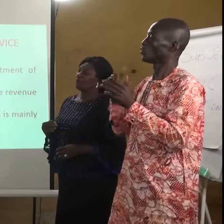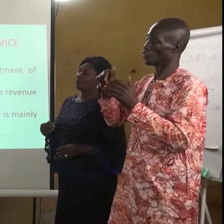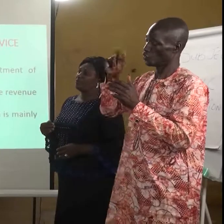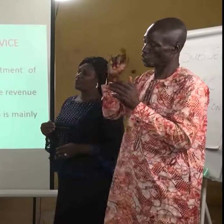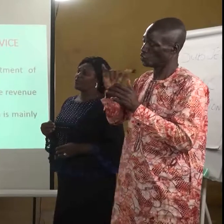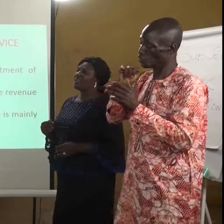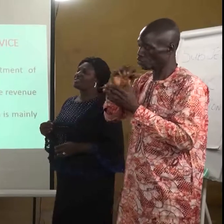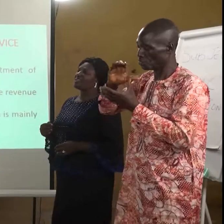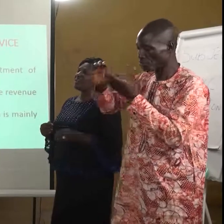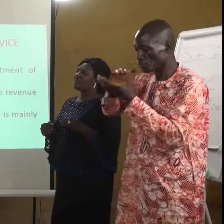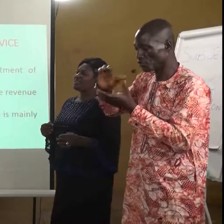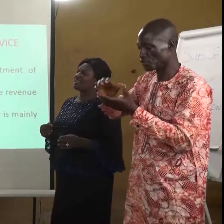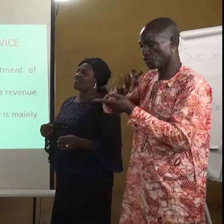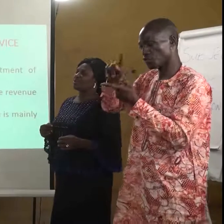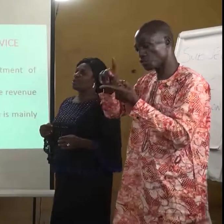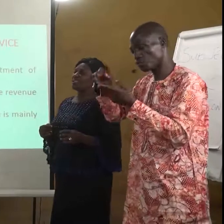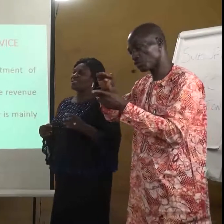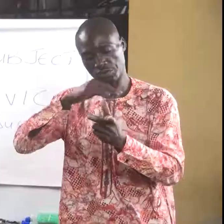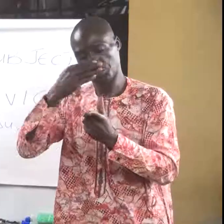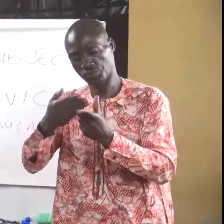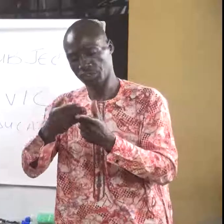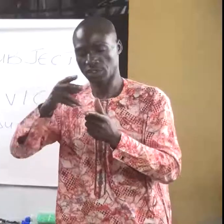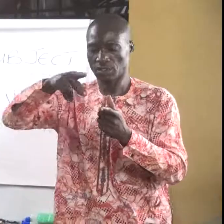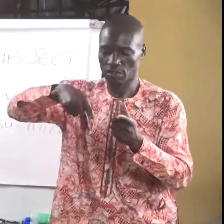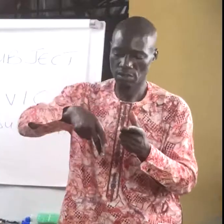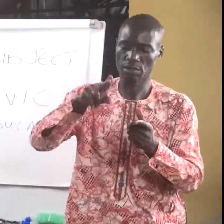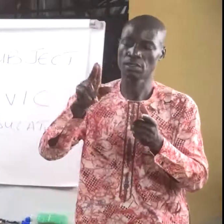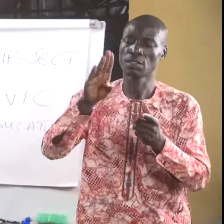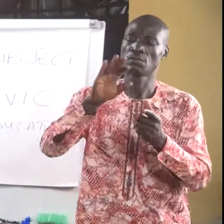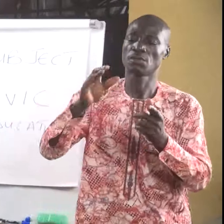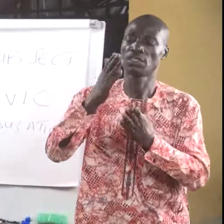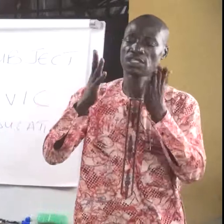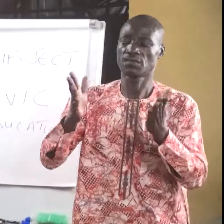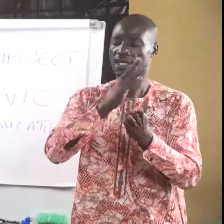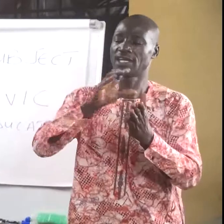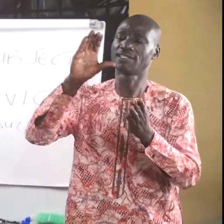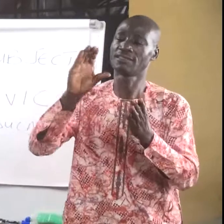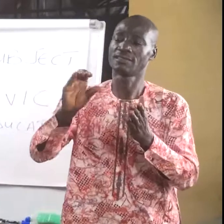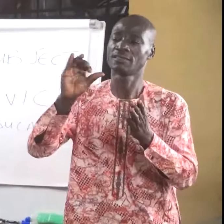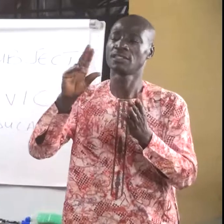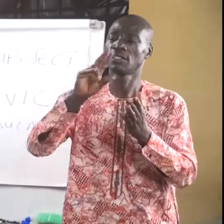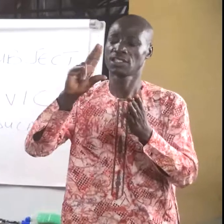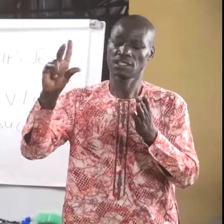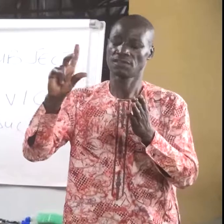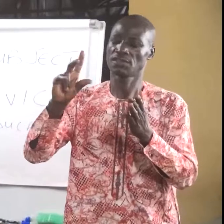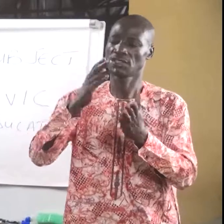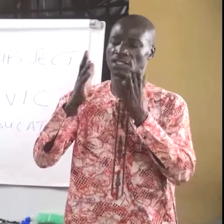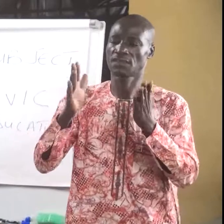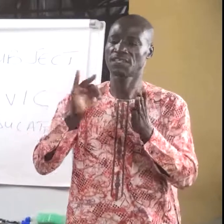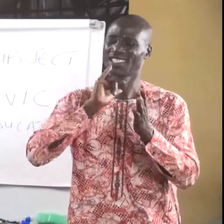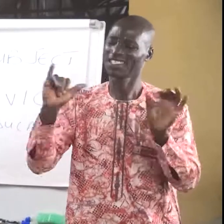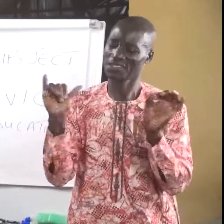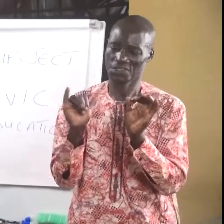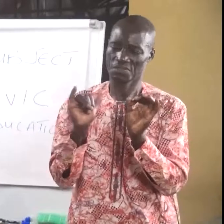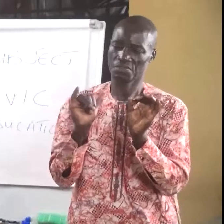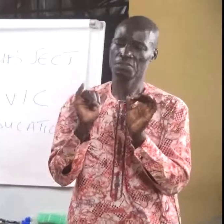be confused. When they say public servant or they say civil servant, it's still the same thing. The civil servants